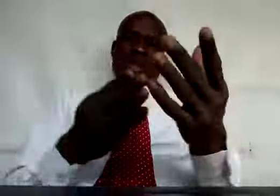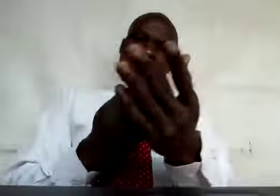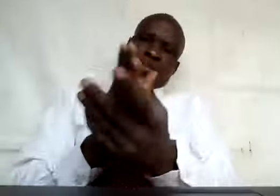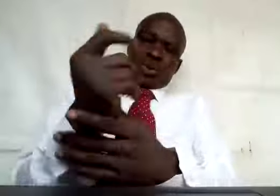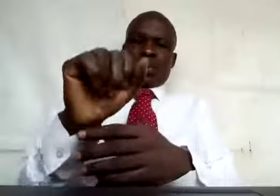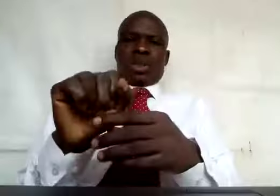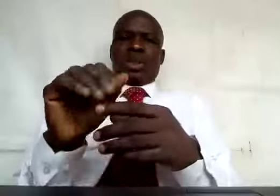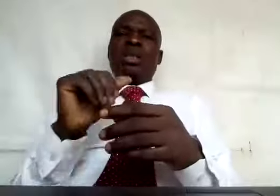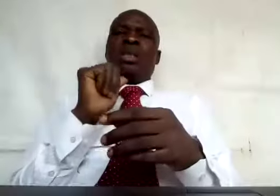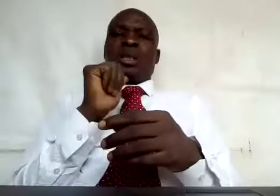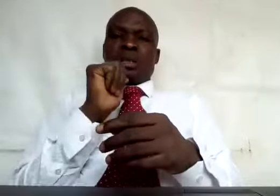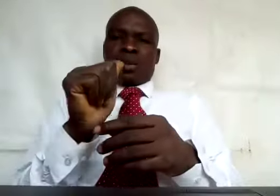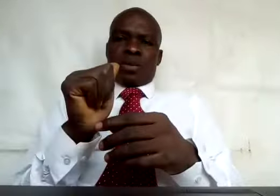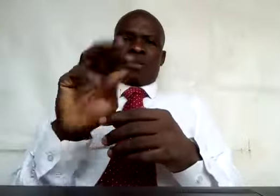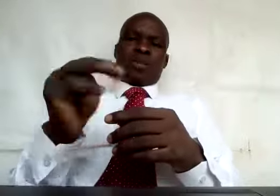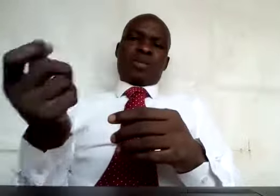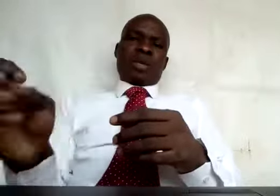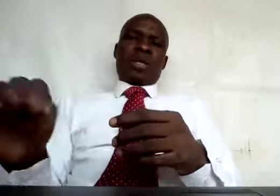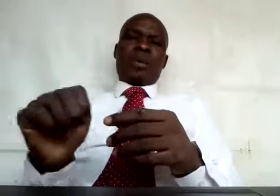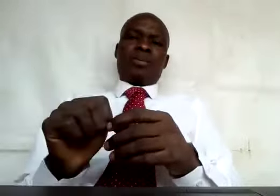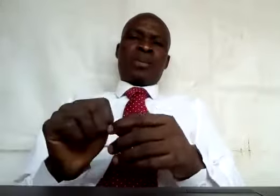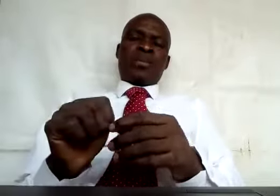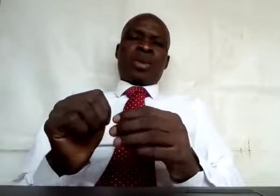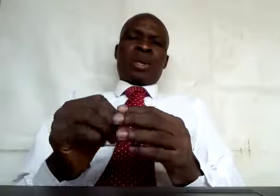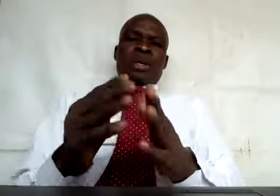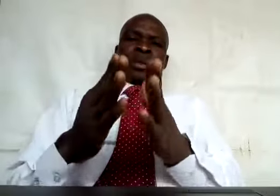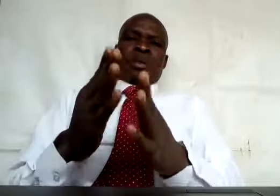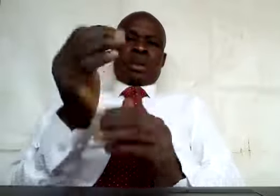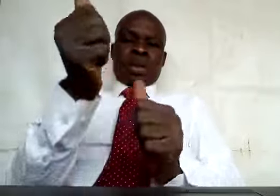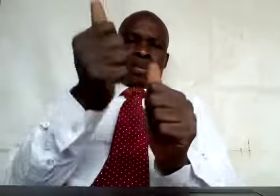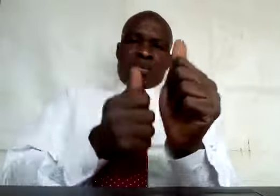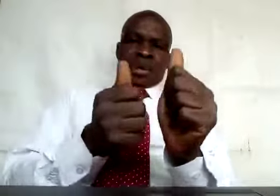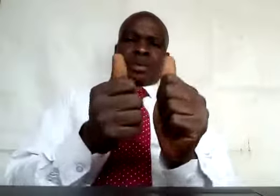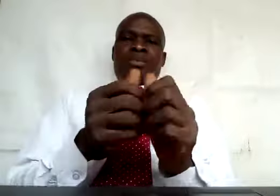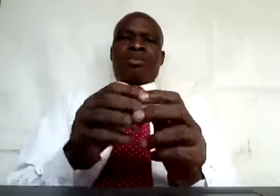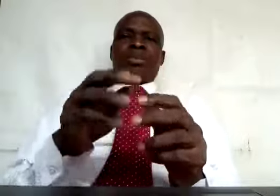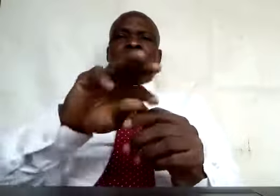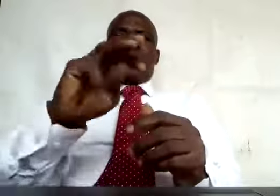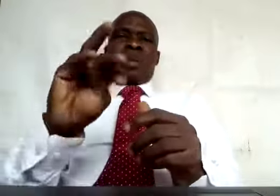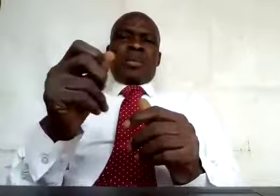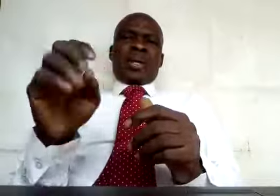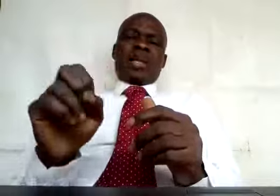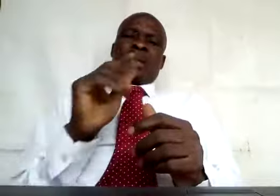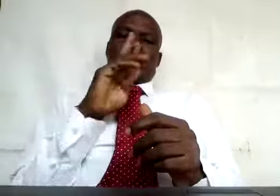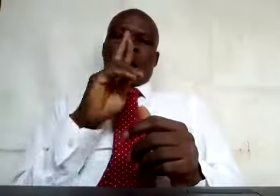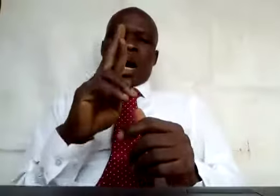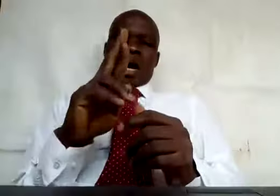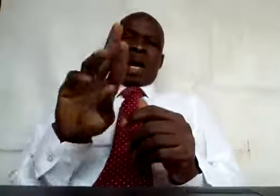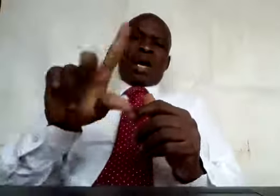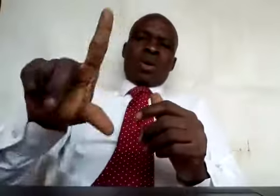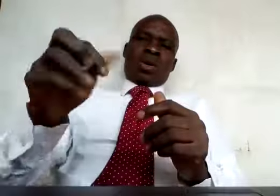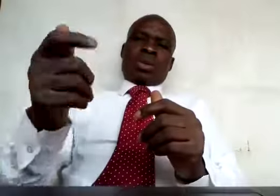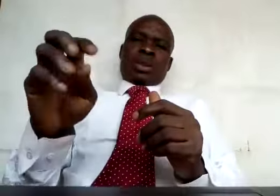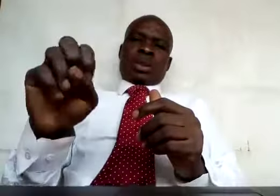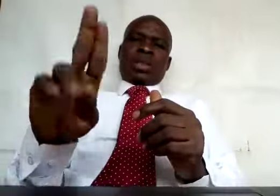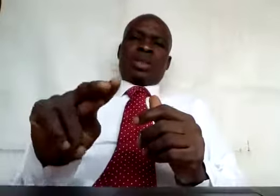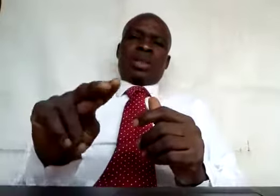and non-metals. Appearance. Metals are lustrous, that is,